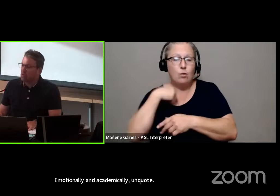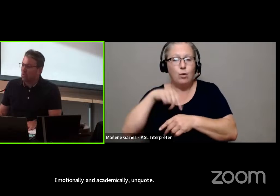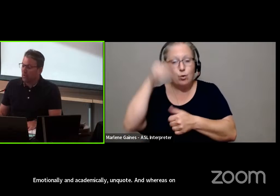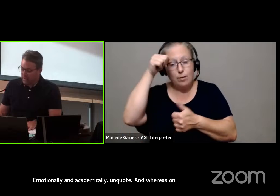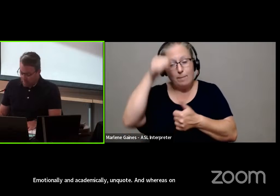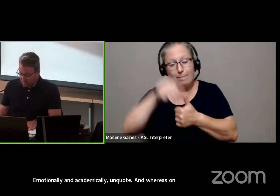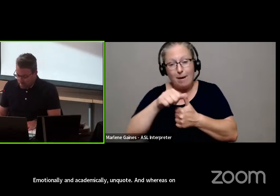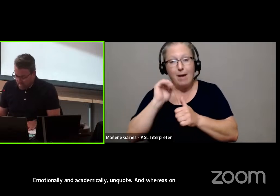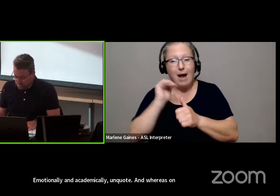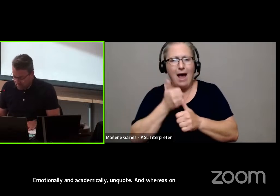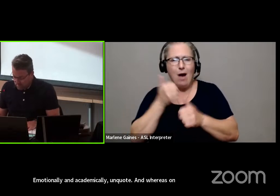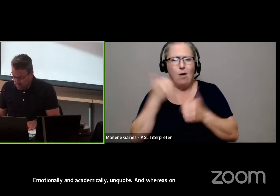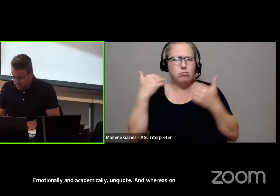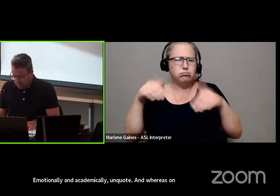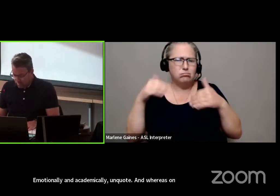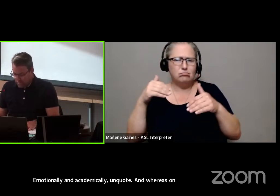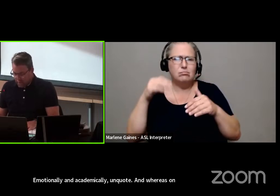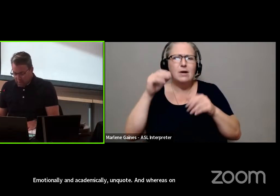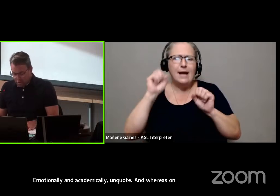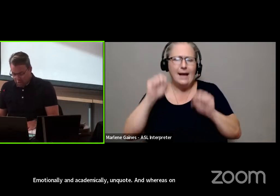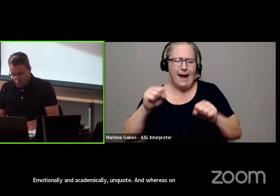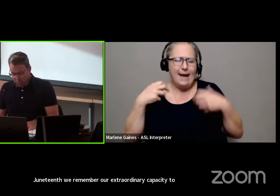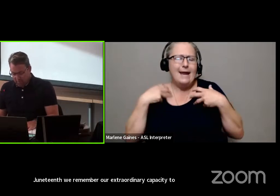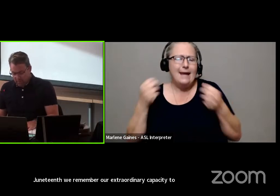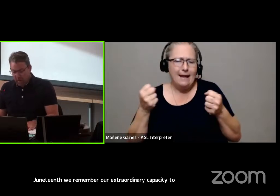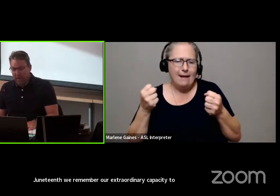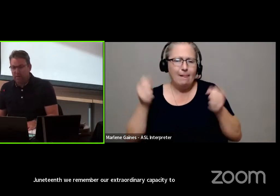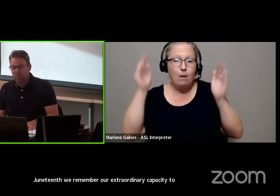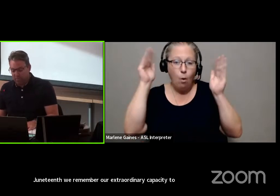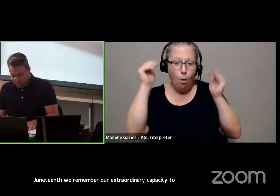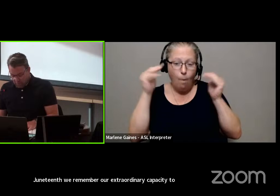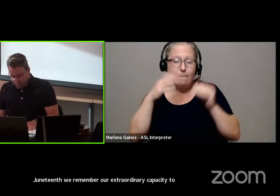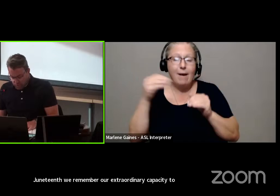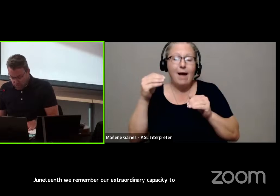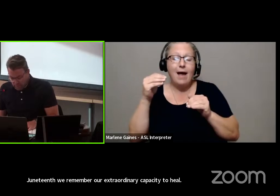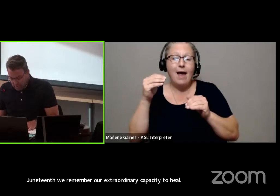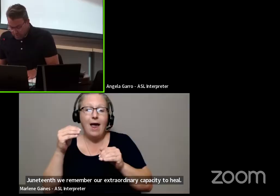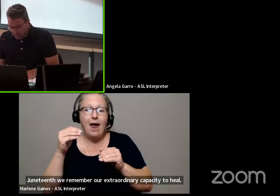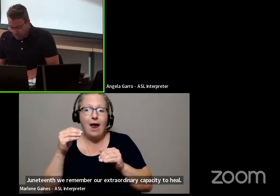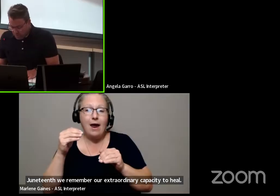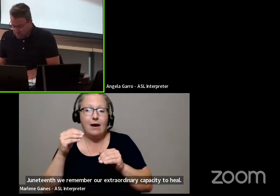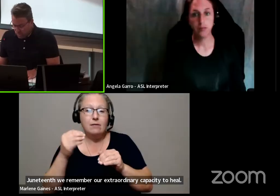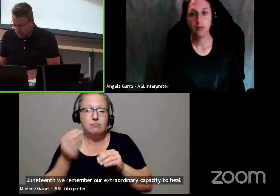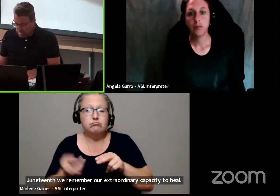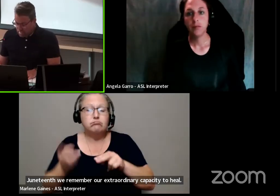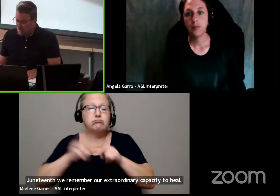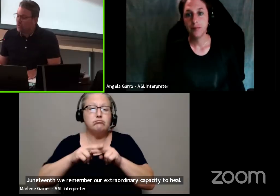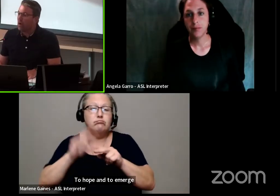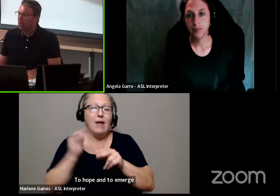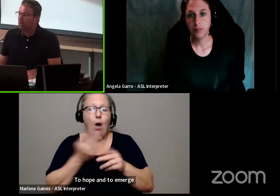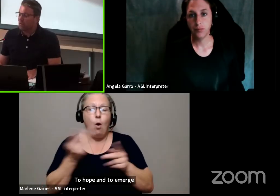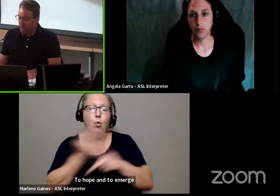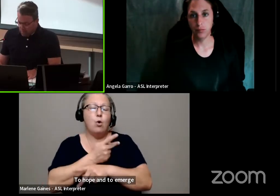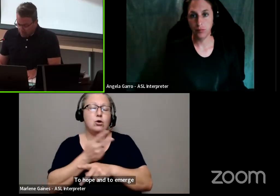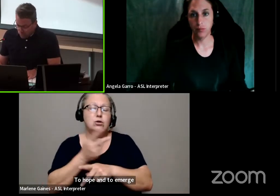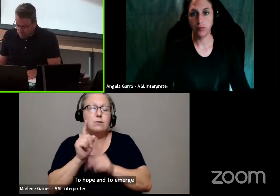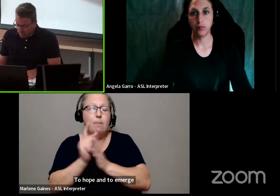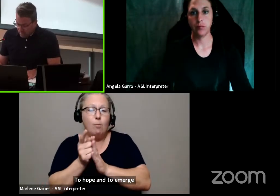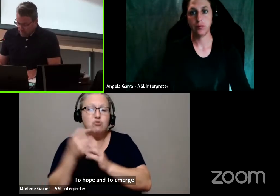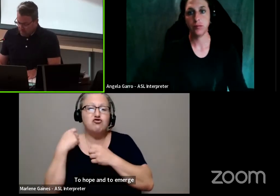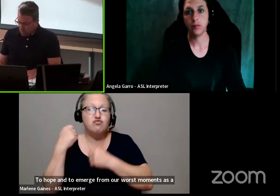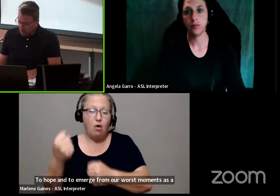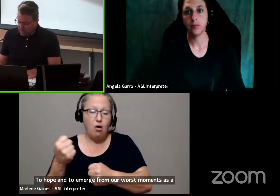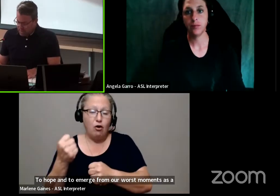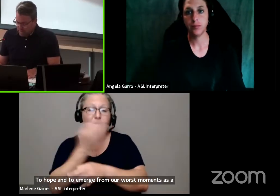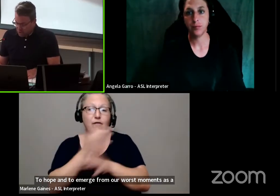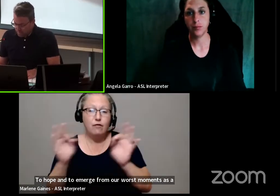our extraordinary capacity to heal, to hope, and to emerge from our worst moments as a stronger,